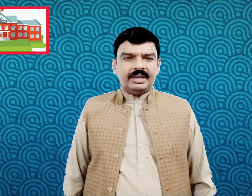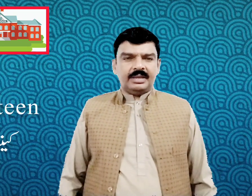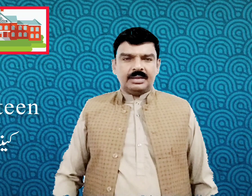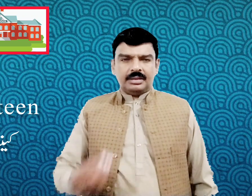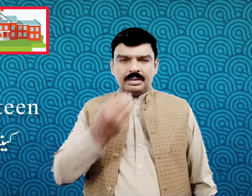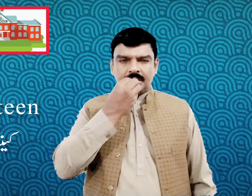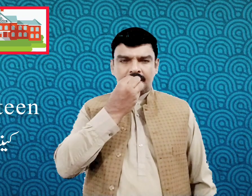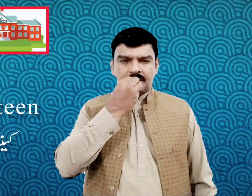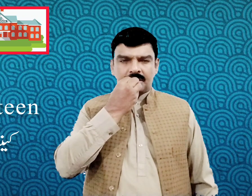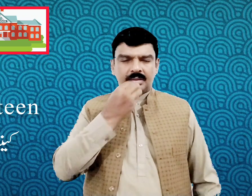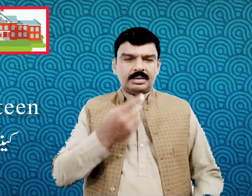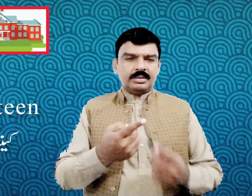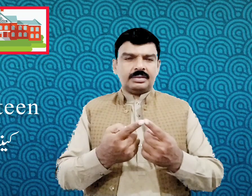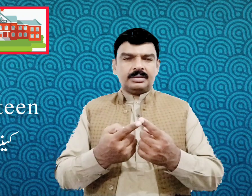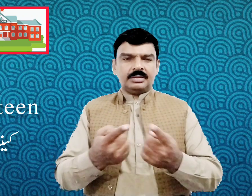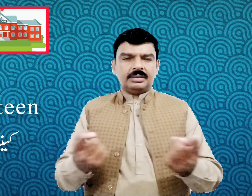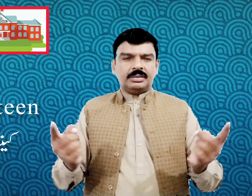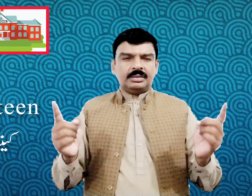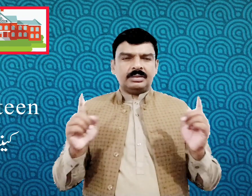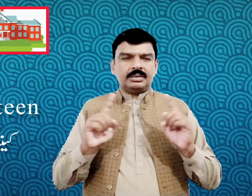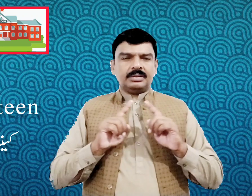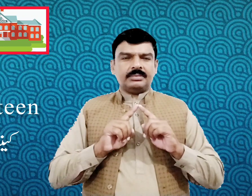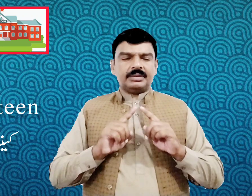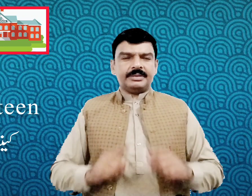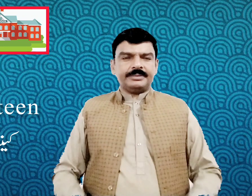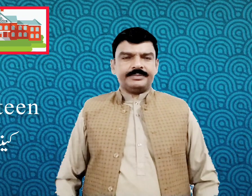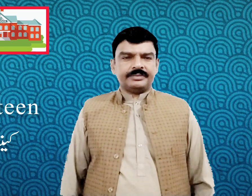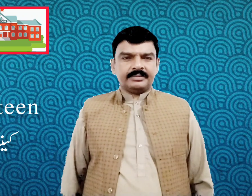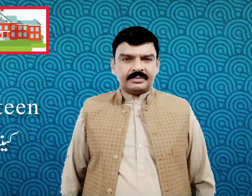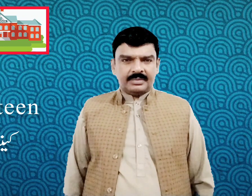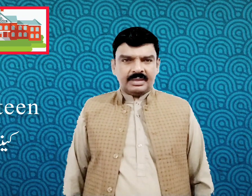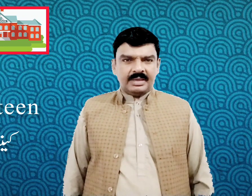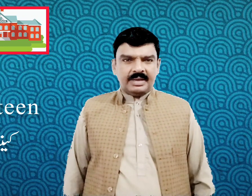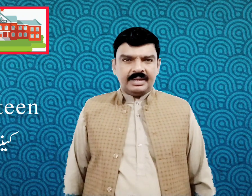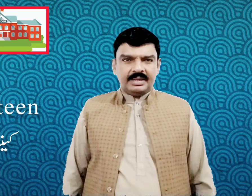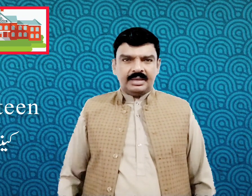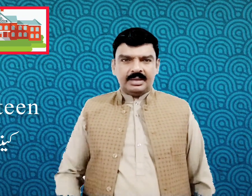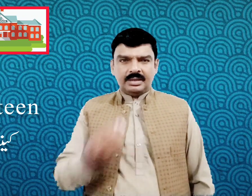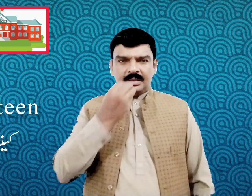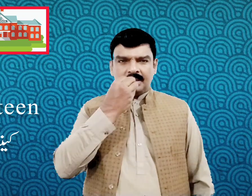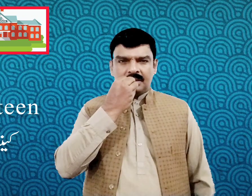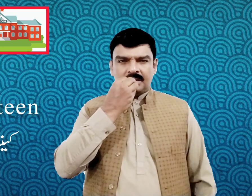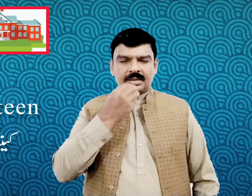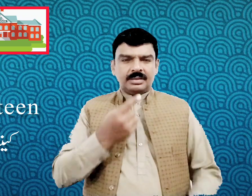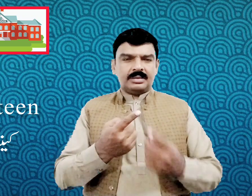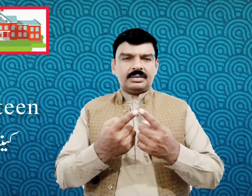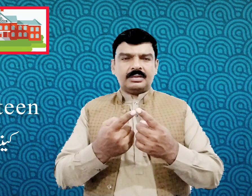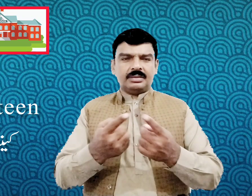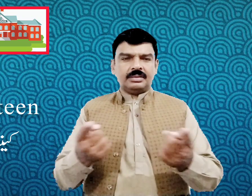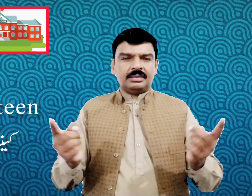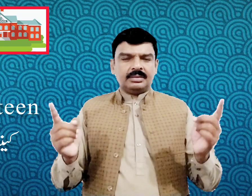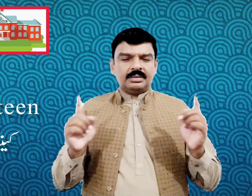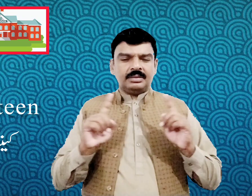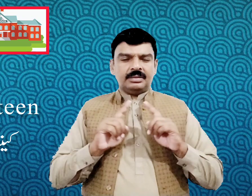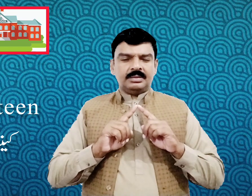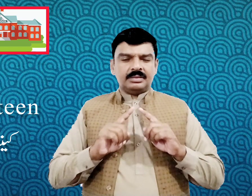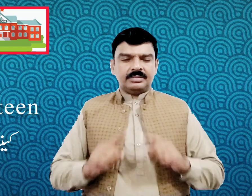canteen, khana, kamra, canteen, khana,